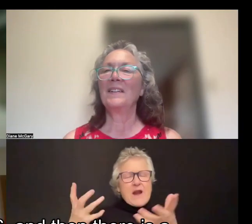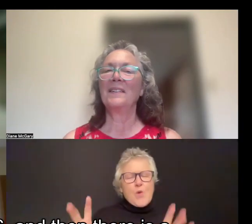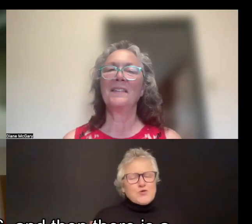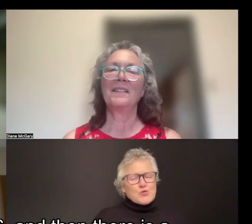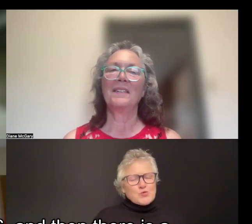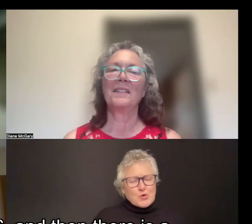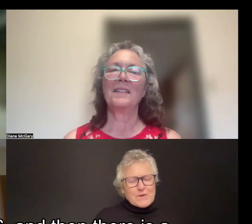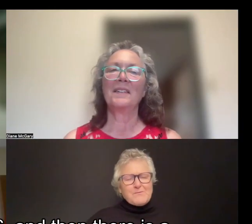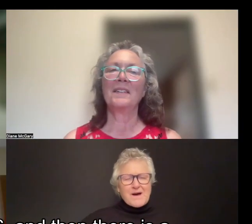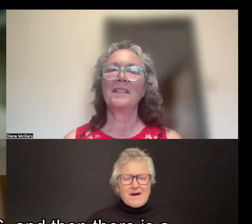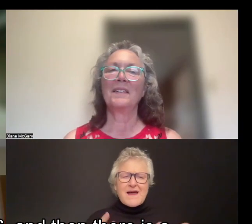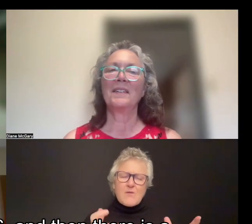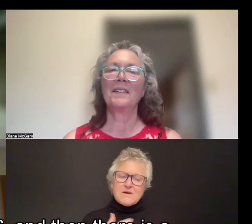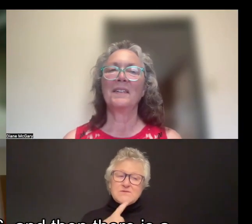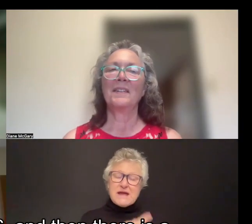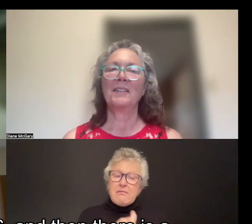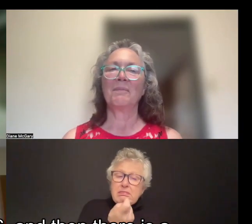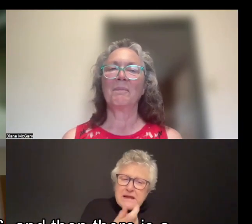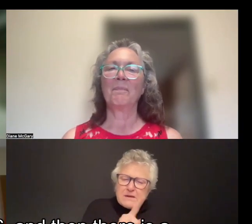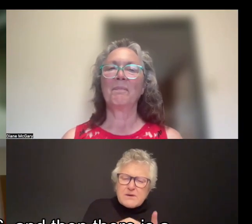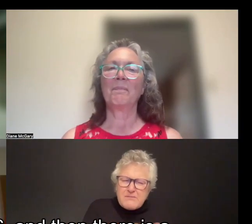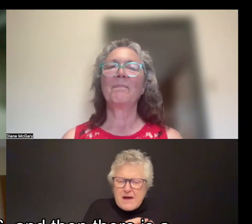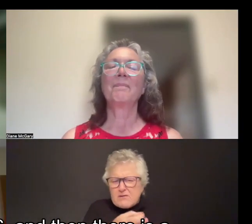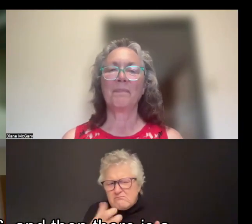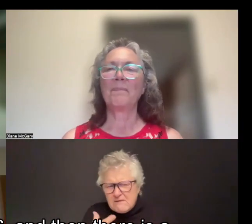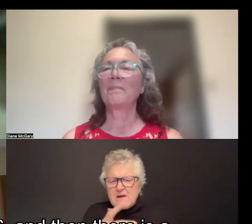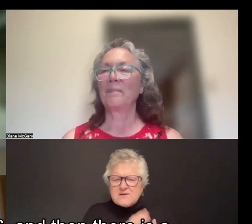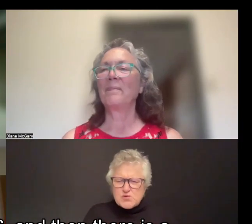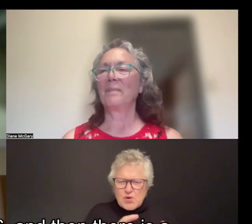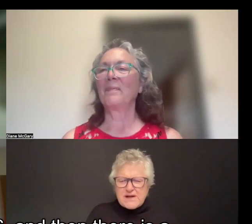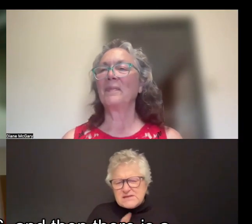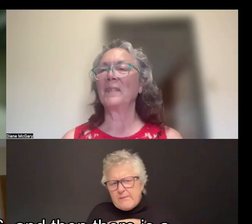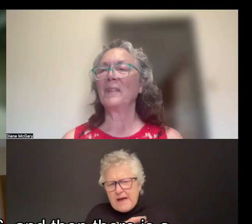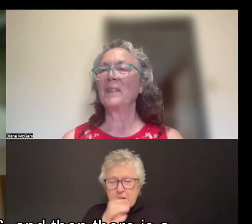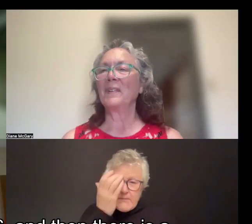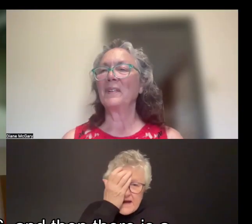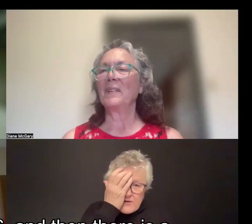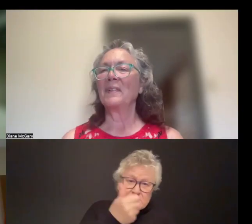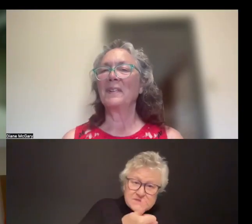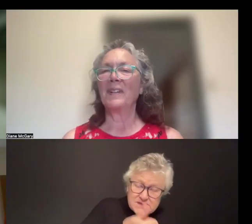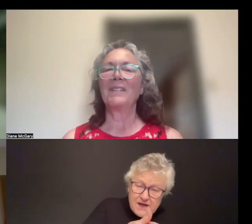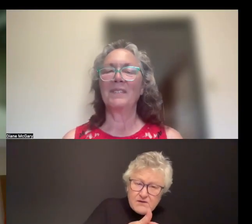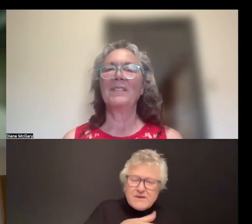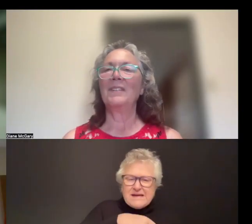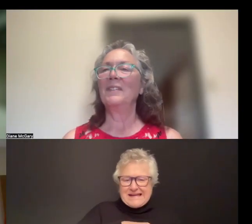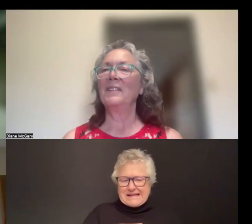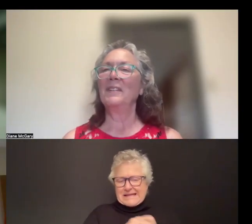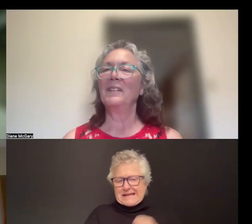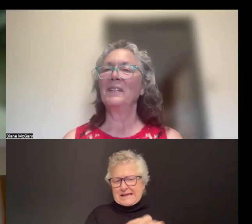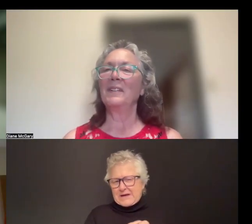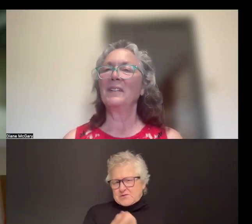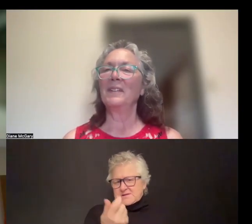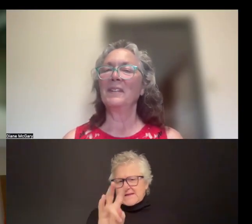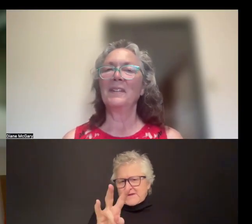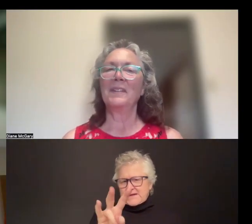that takes place in 1726, and then there's a framing narrative that is set in 1929. And so my plan